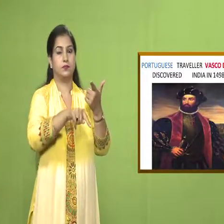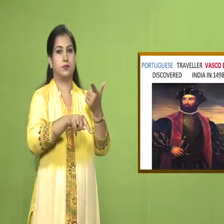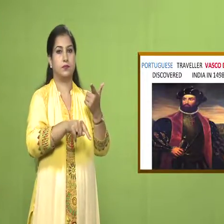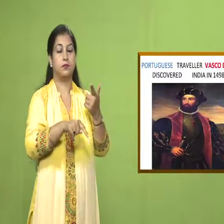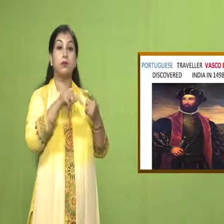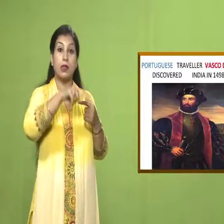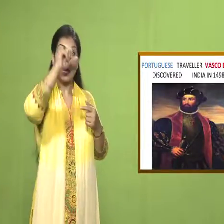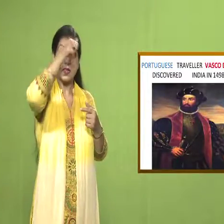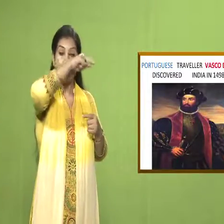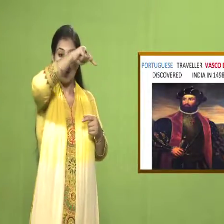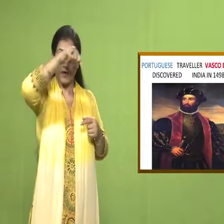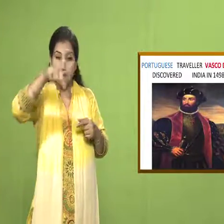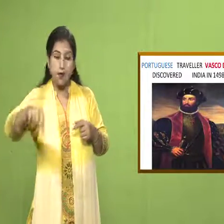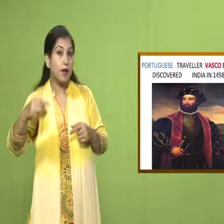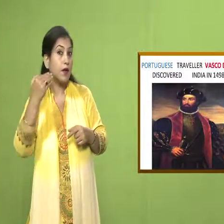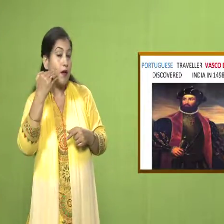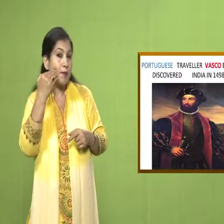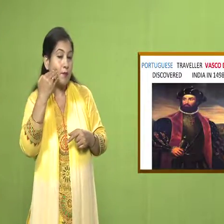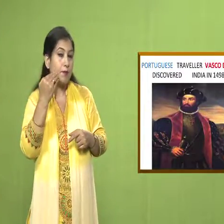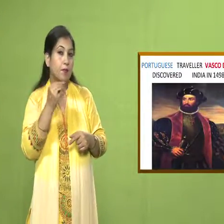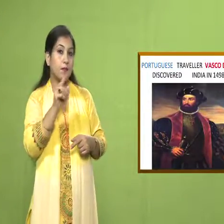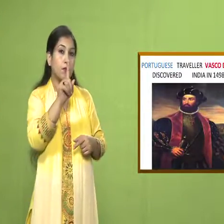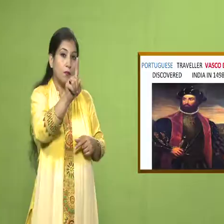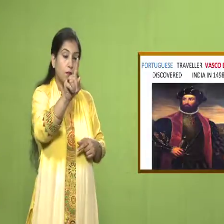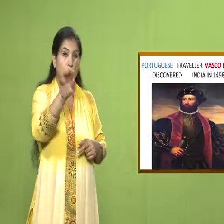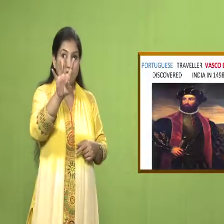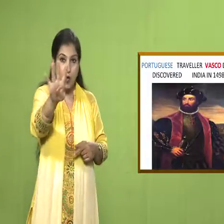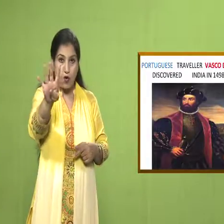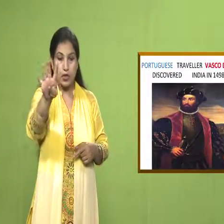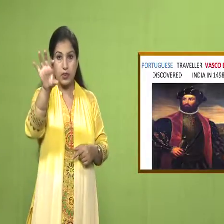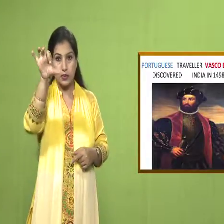who came to India in the year 1498.